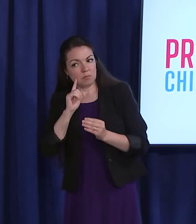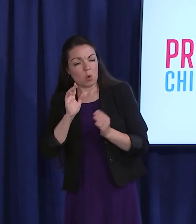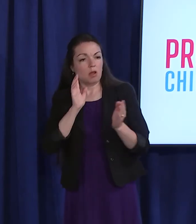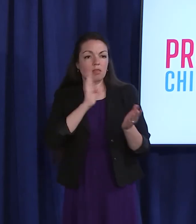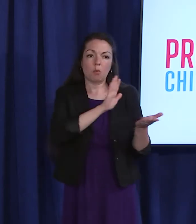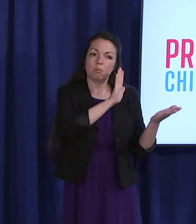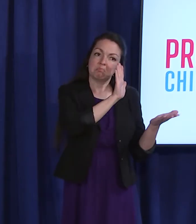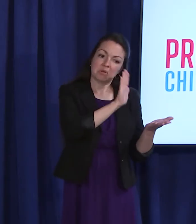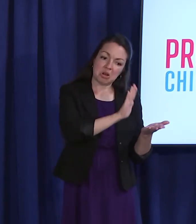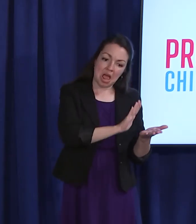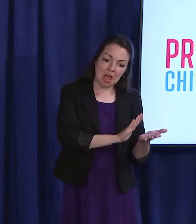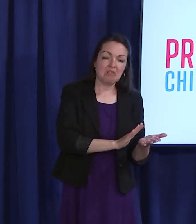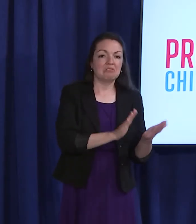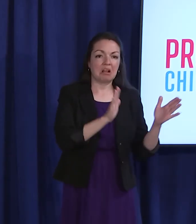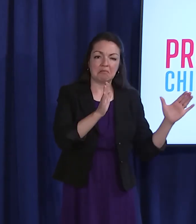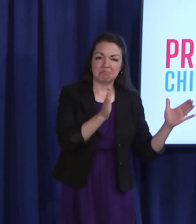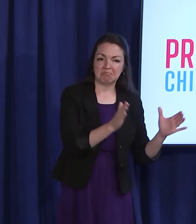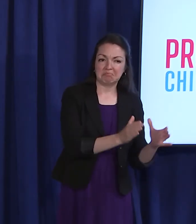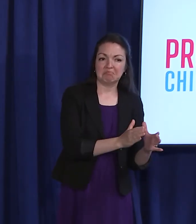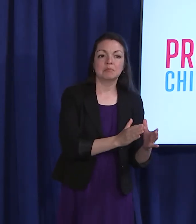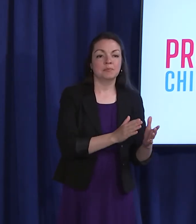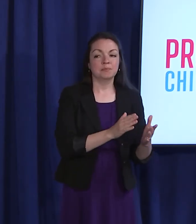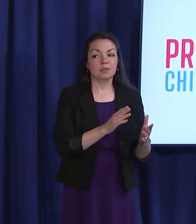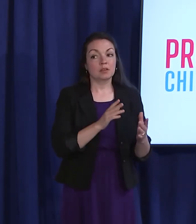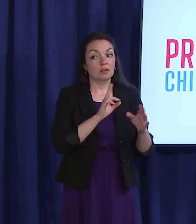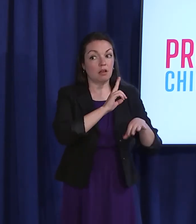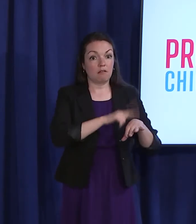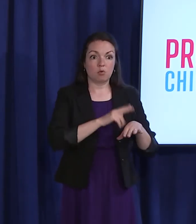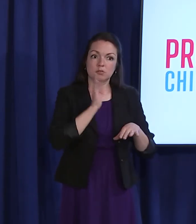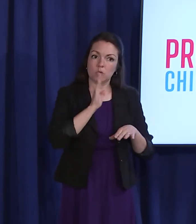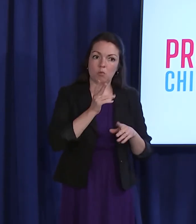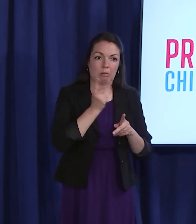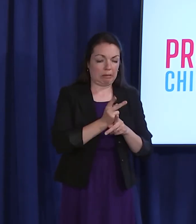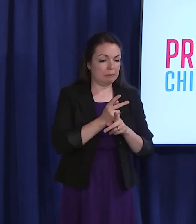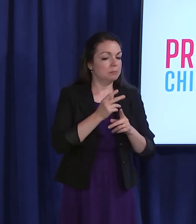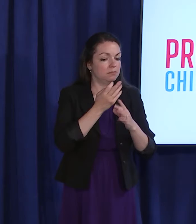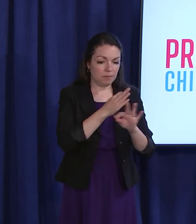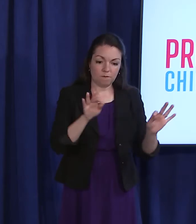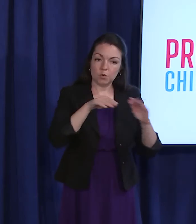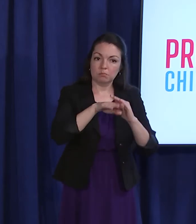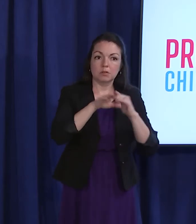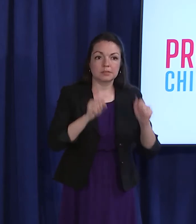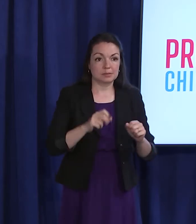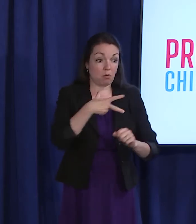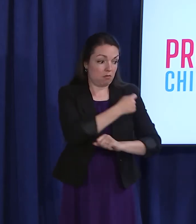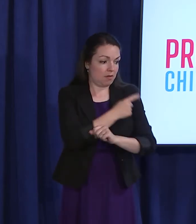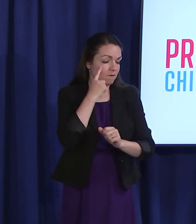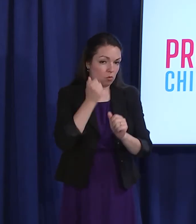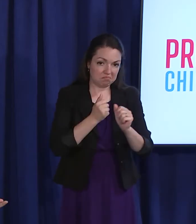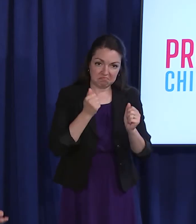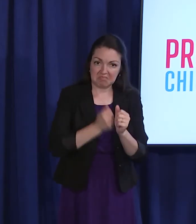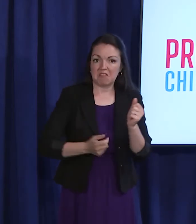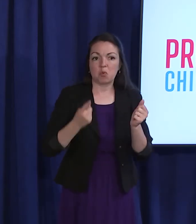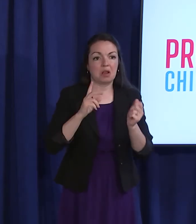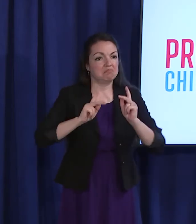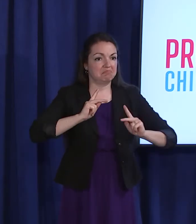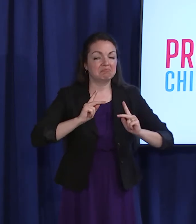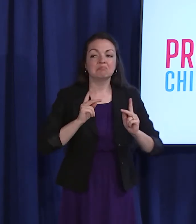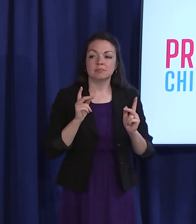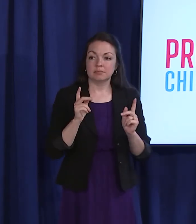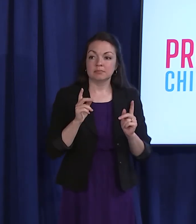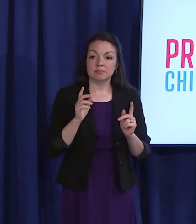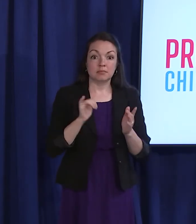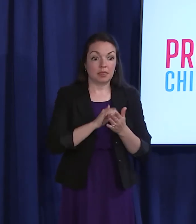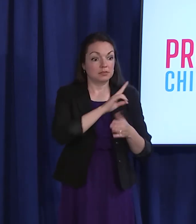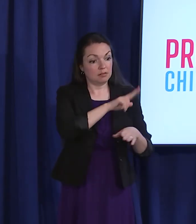and turning them off. We will continue to obviously maintain free and accessible vaccine for everyone, but this is the natural progression and we welcome it. It